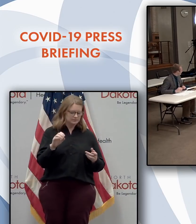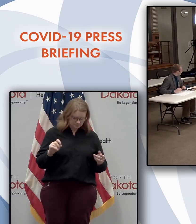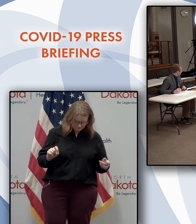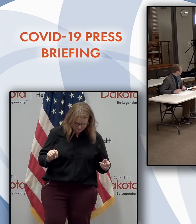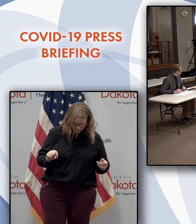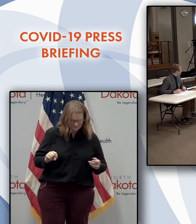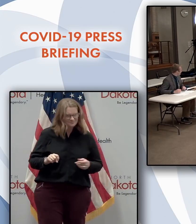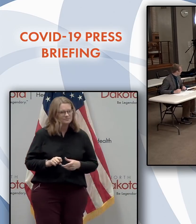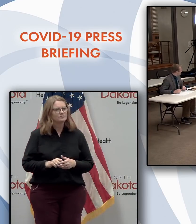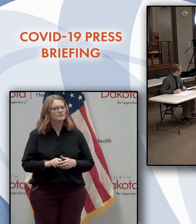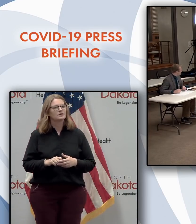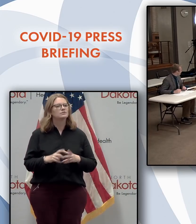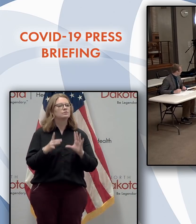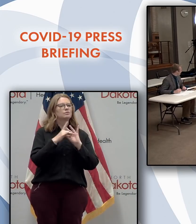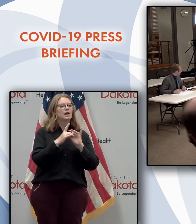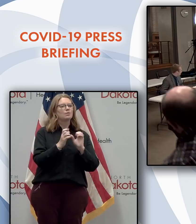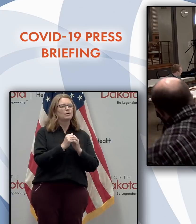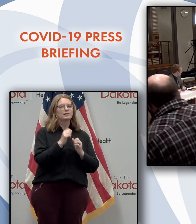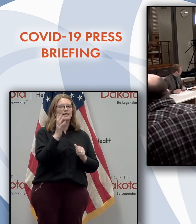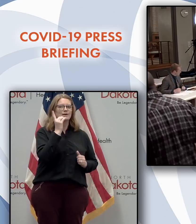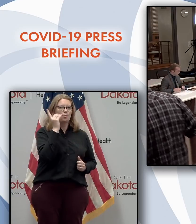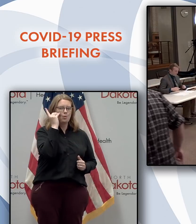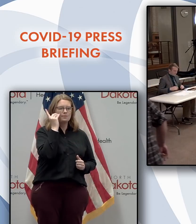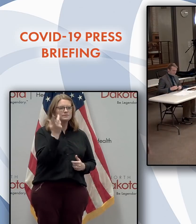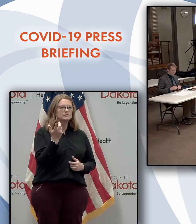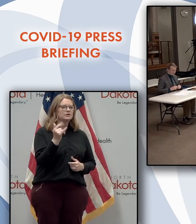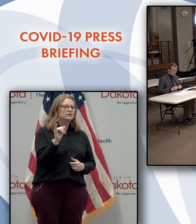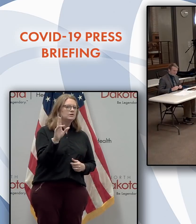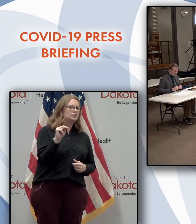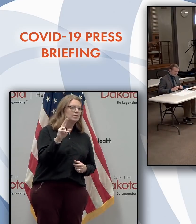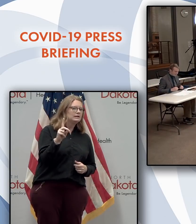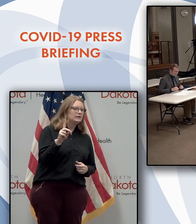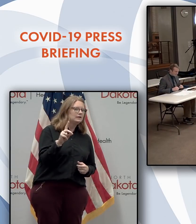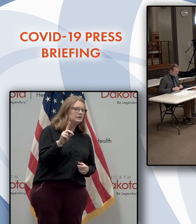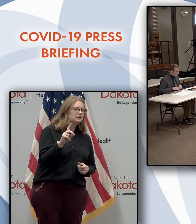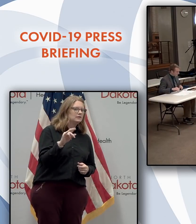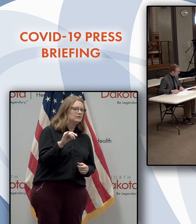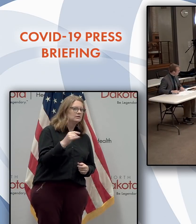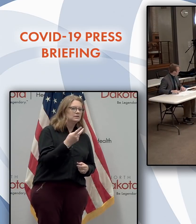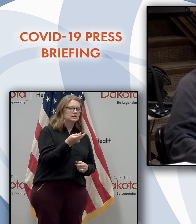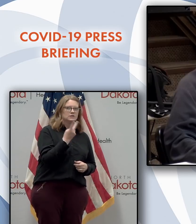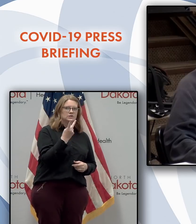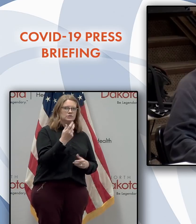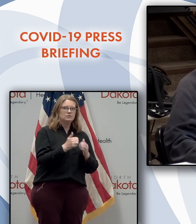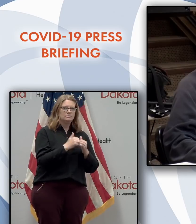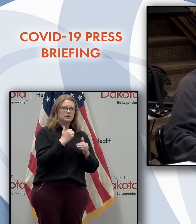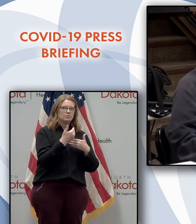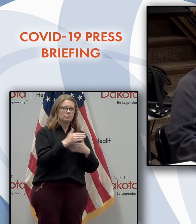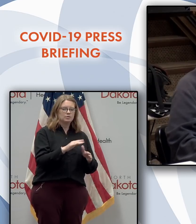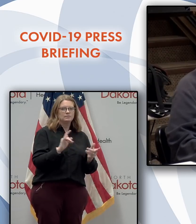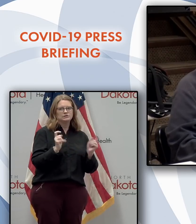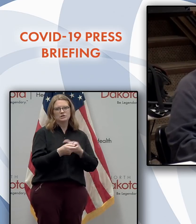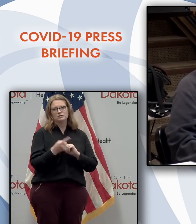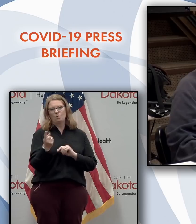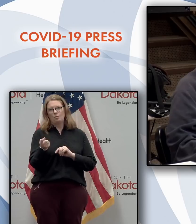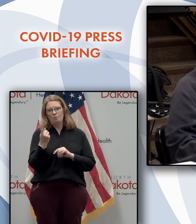with residence halls. I know that UND was considering going from 2 per room to 1 per room and 2 per suite. Is that